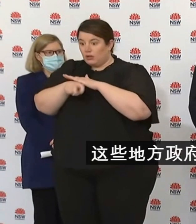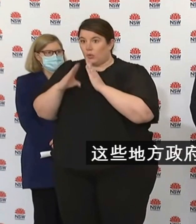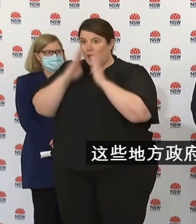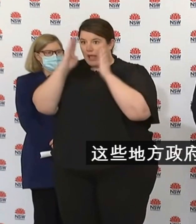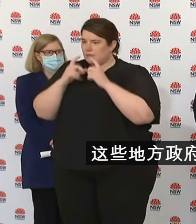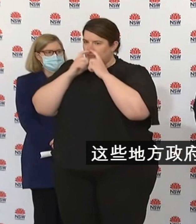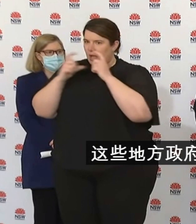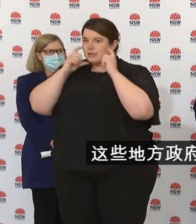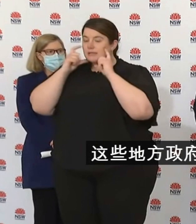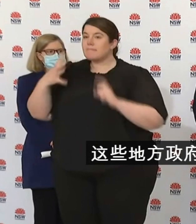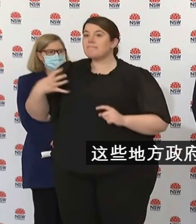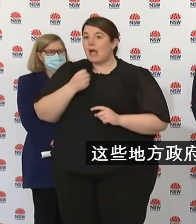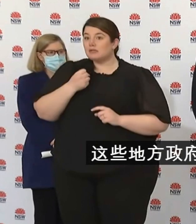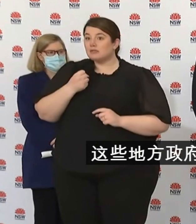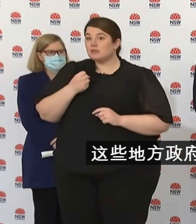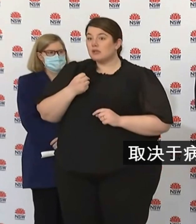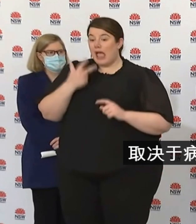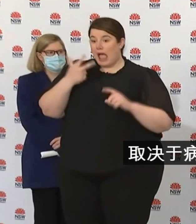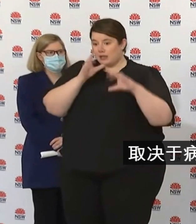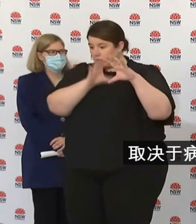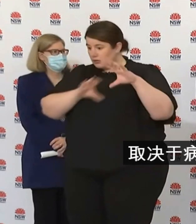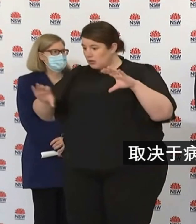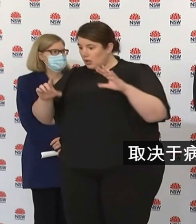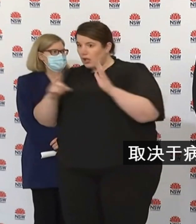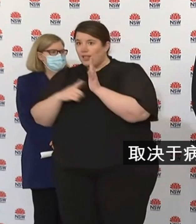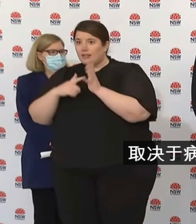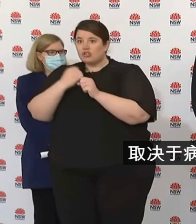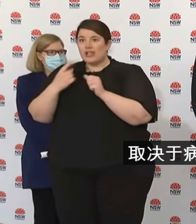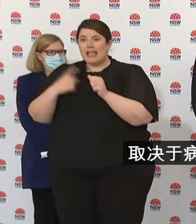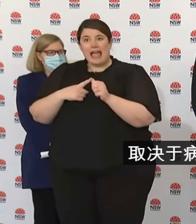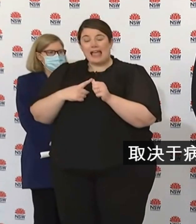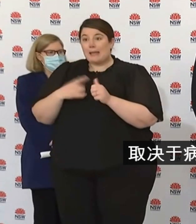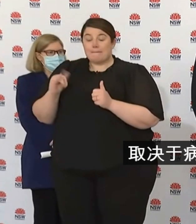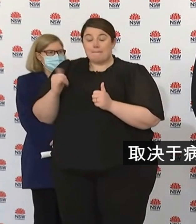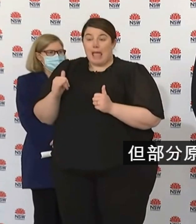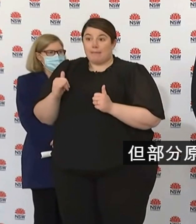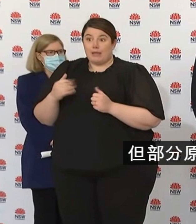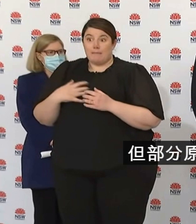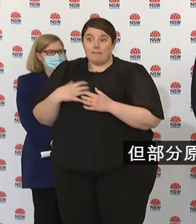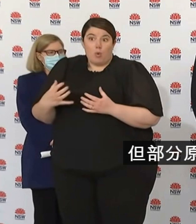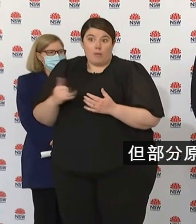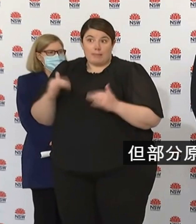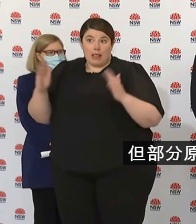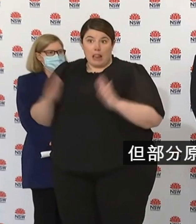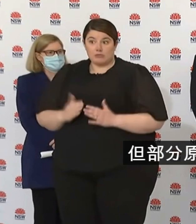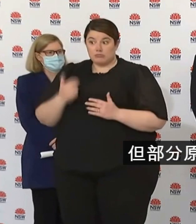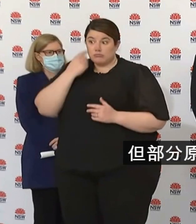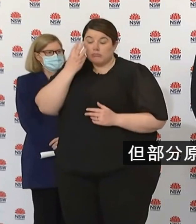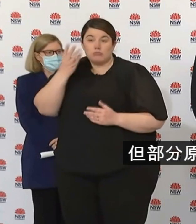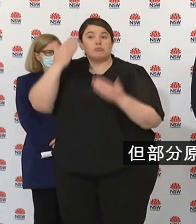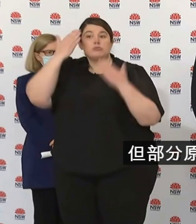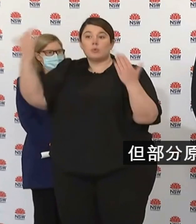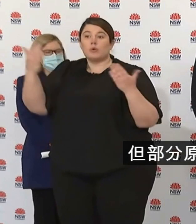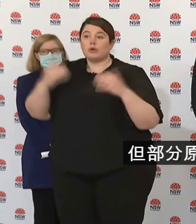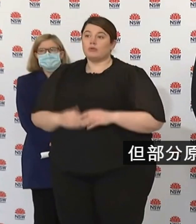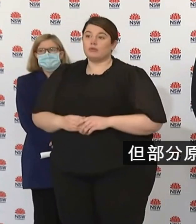those local government areas might increase or decrease depending on what the virus is doing and where the movements are. But part of the reason is it makes it easier